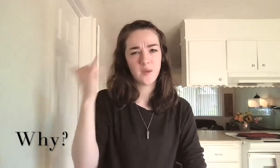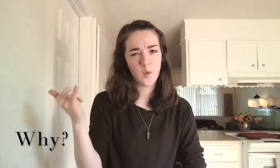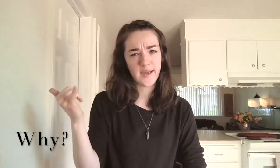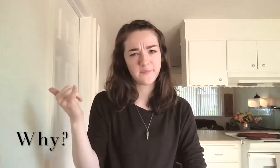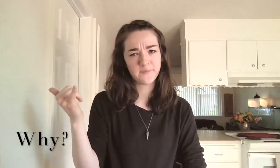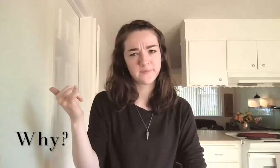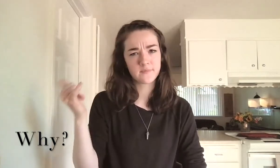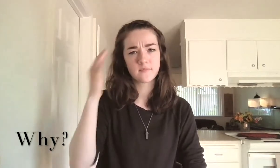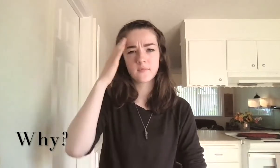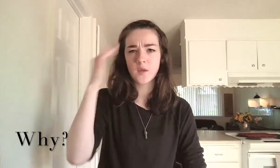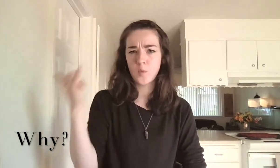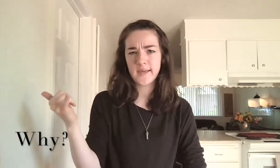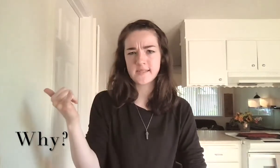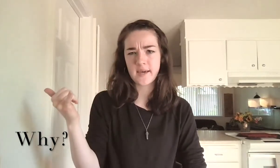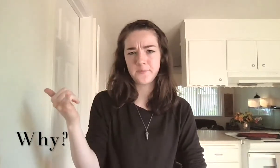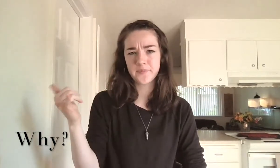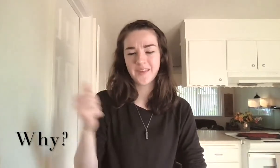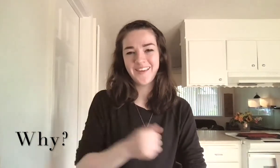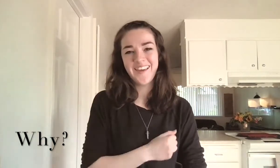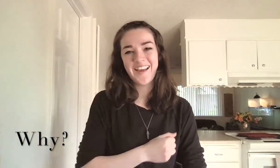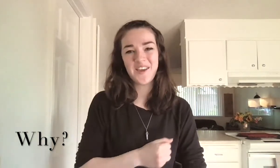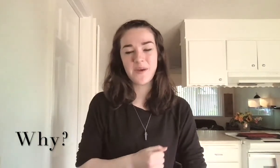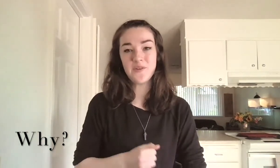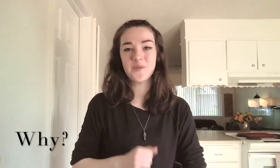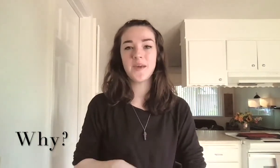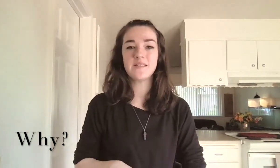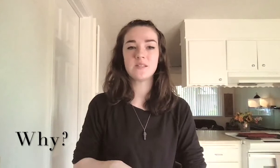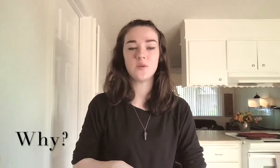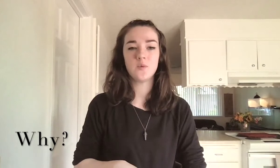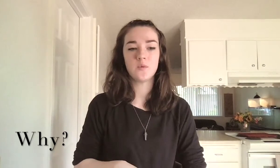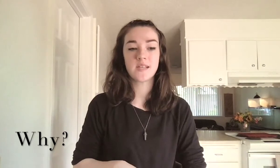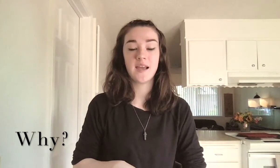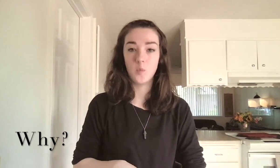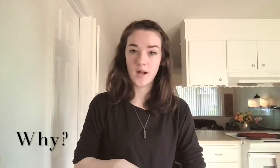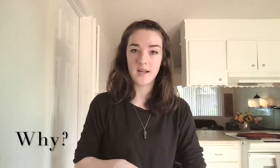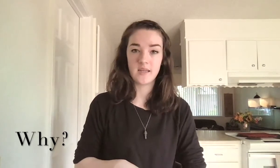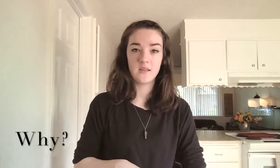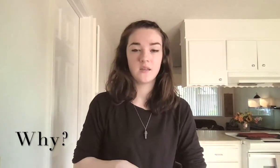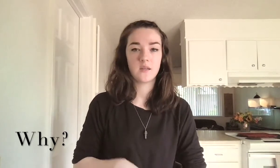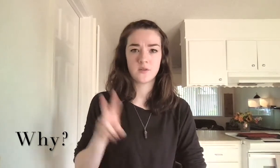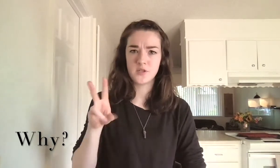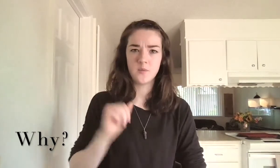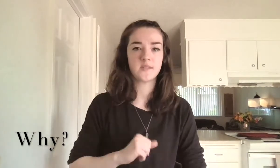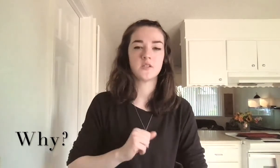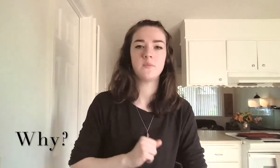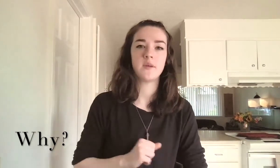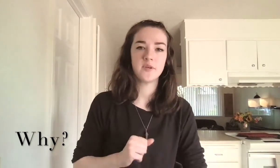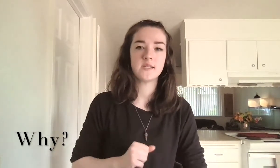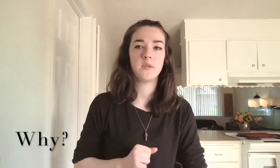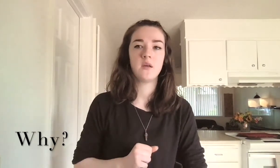Why? Why is that? Another way to sign why, there's another two ways actually, but they're pretty similar.